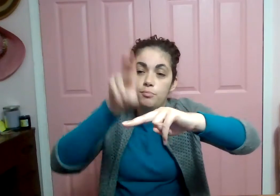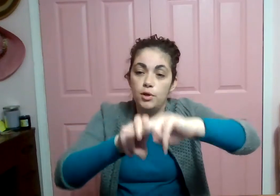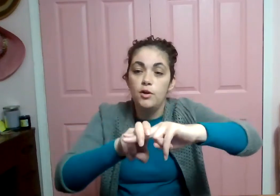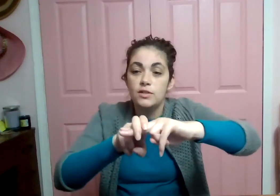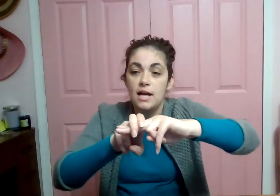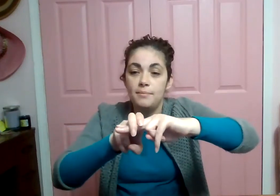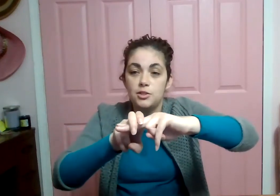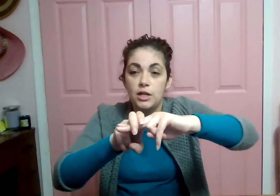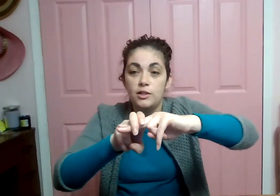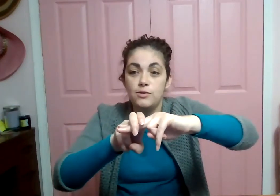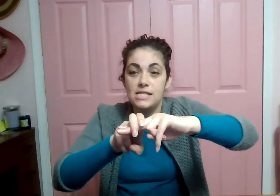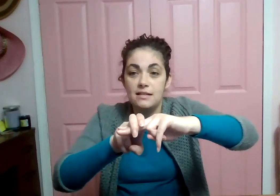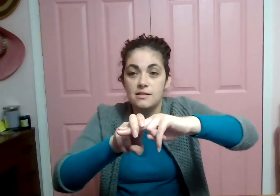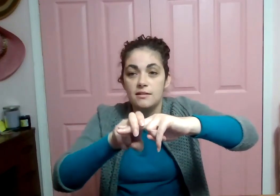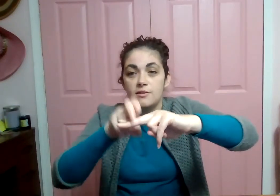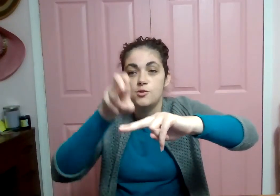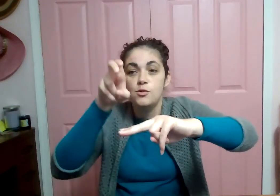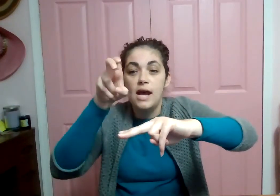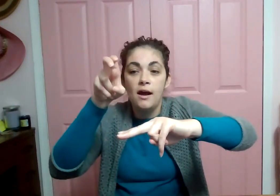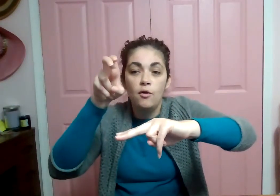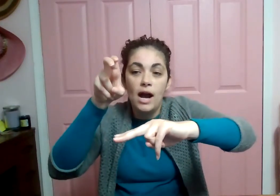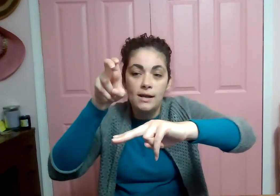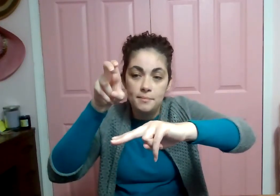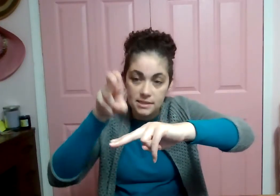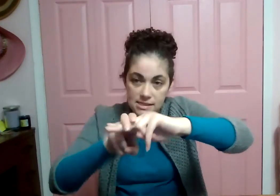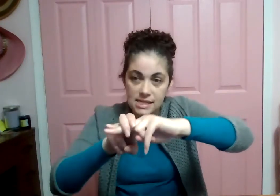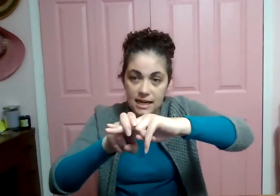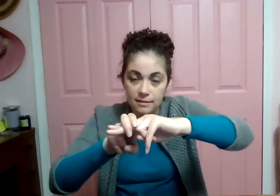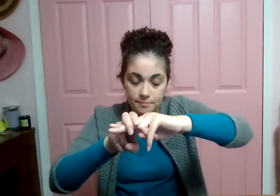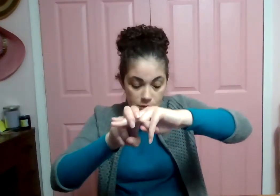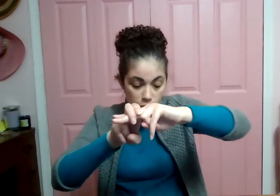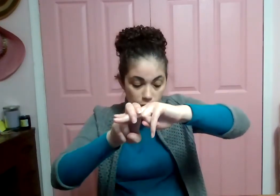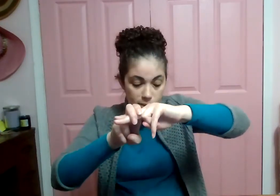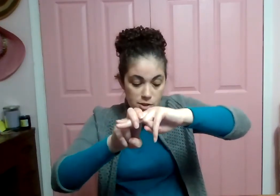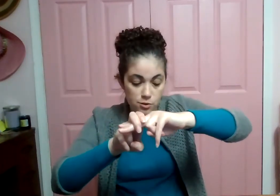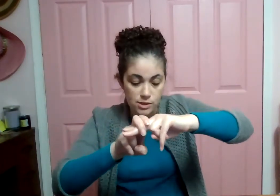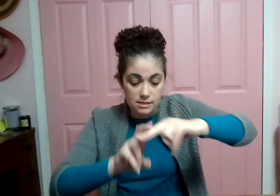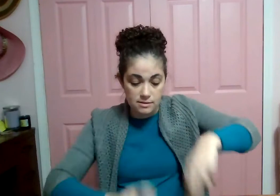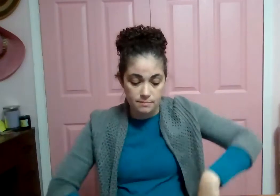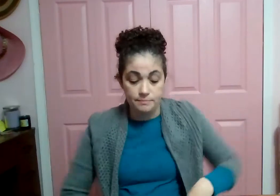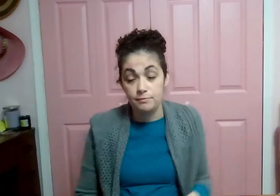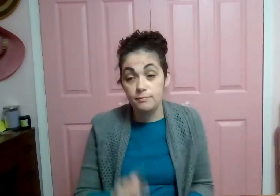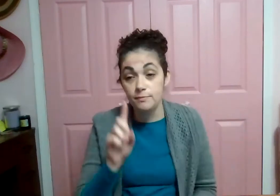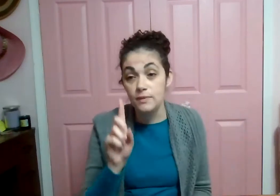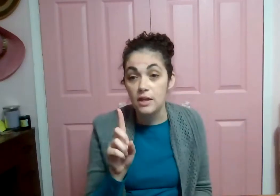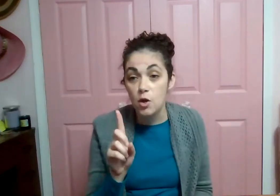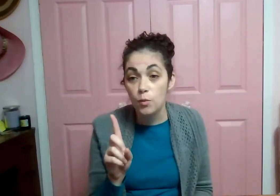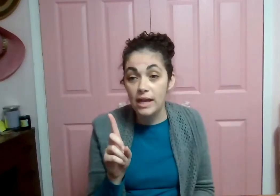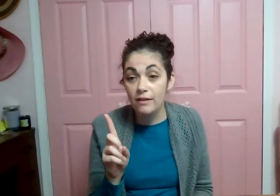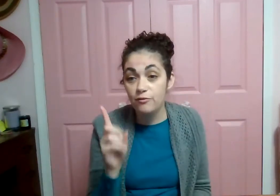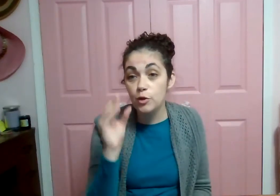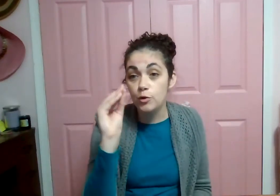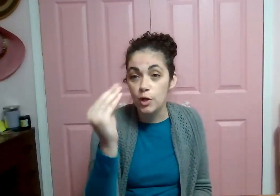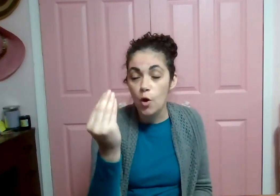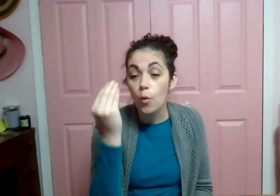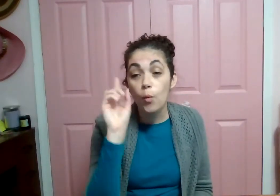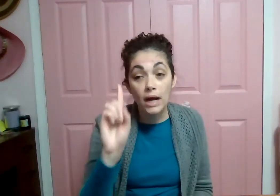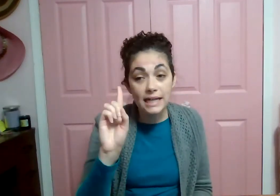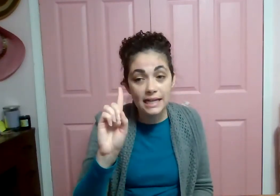put it over top of the chair and you sit. So now I'm sitting. So you're the person who sits. We have food. One